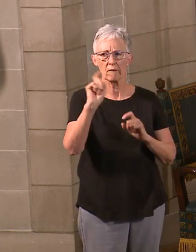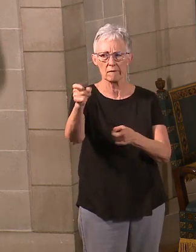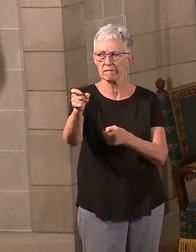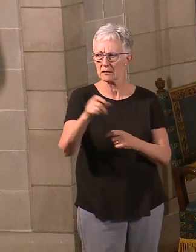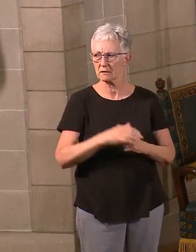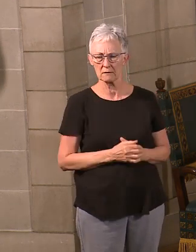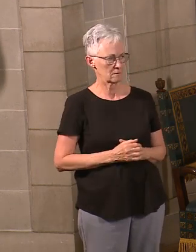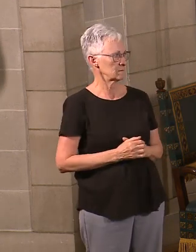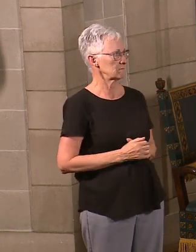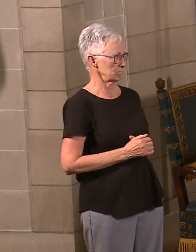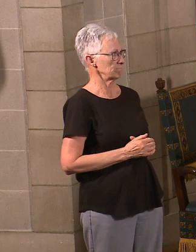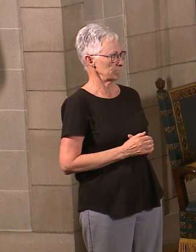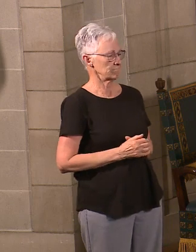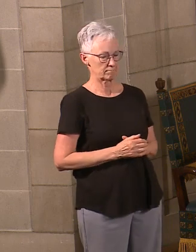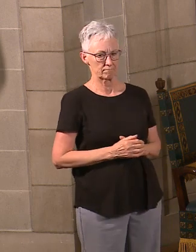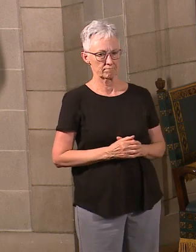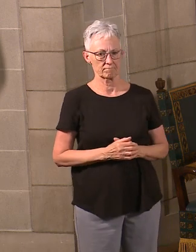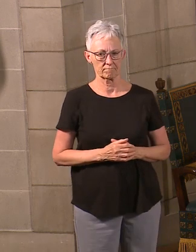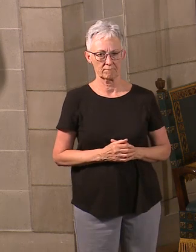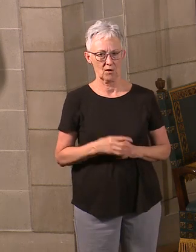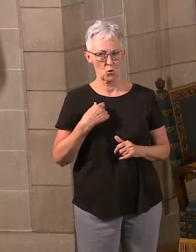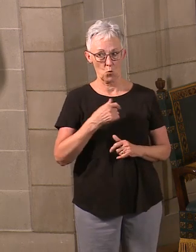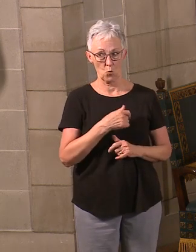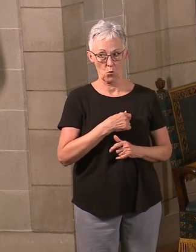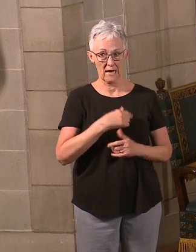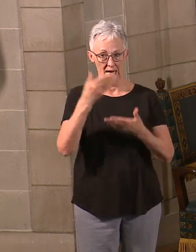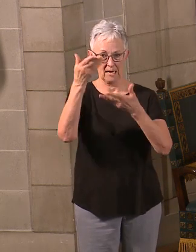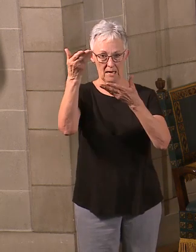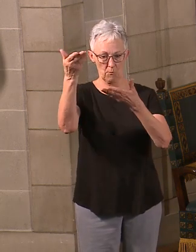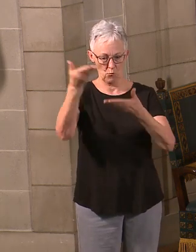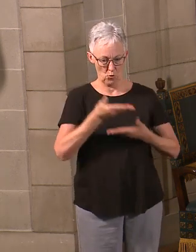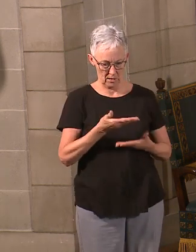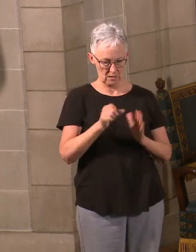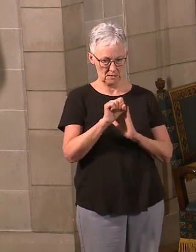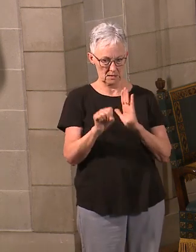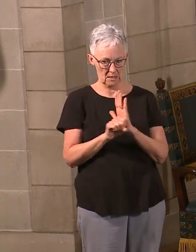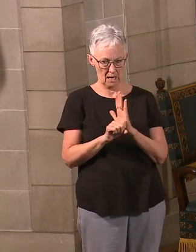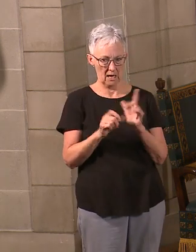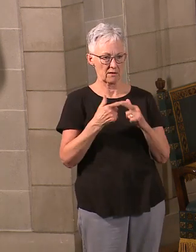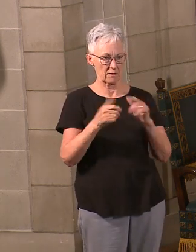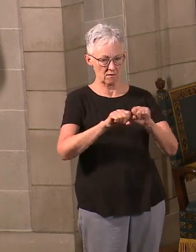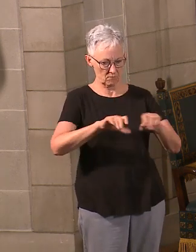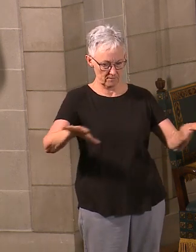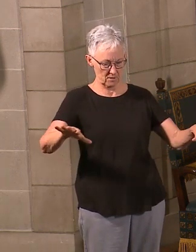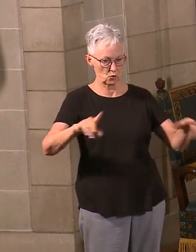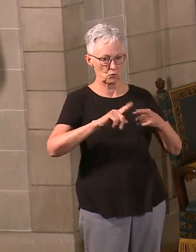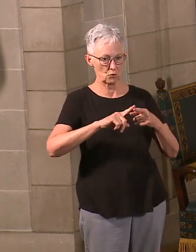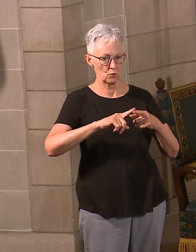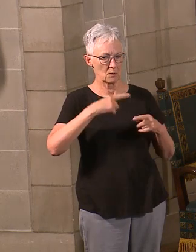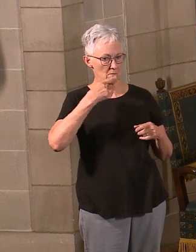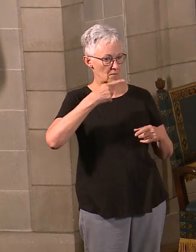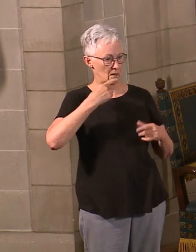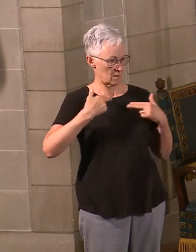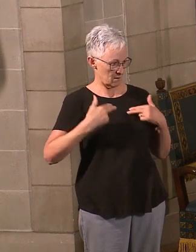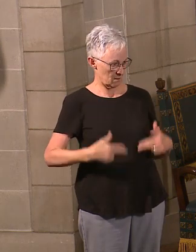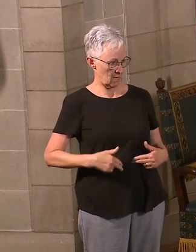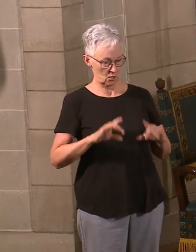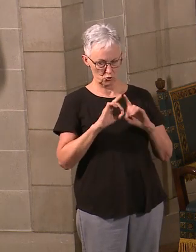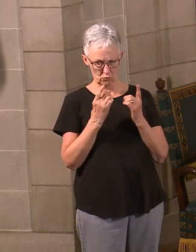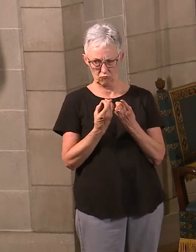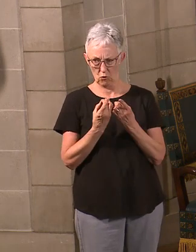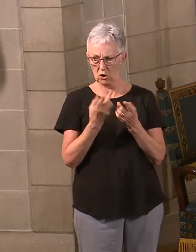go was the question. And what we do is we bring those in and then we distribute it out to local public health departments. So almost 2 weeks ago, we sent